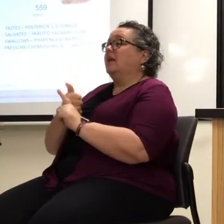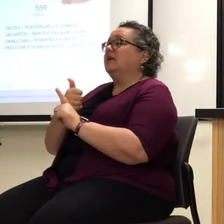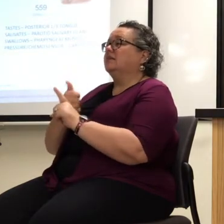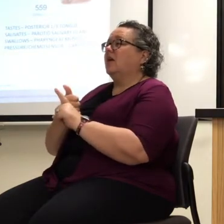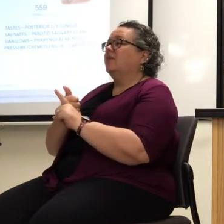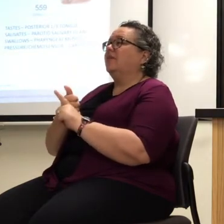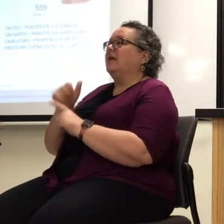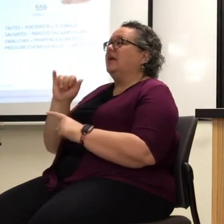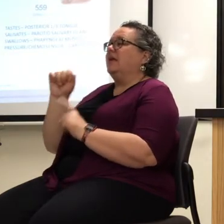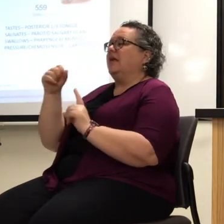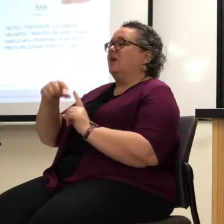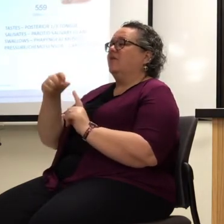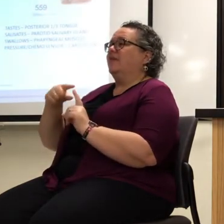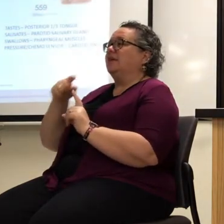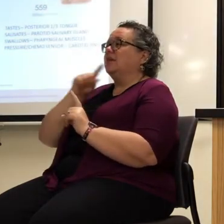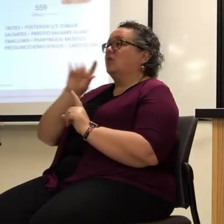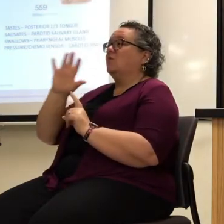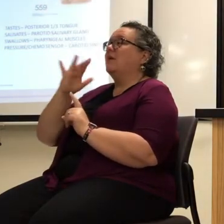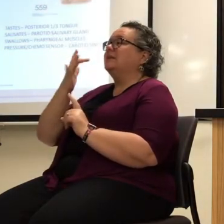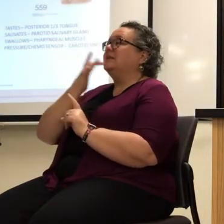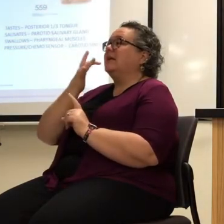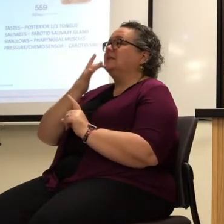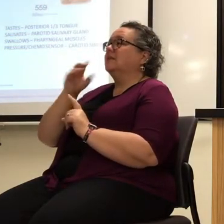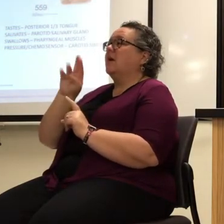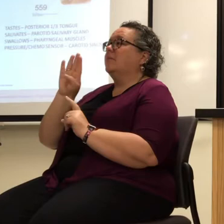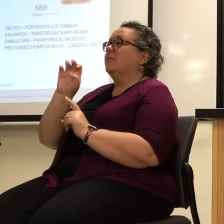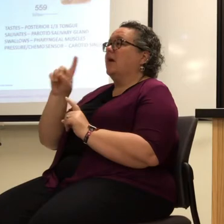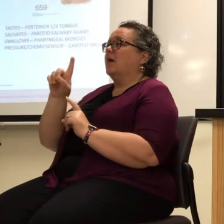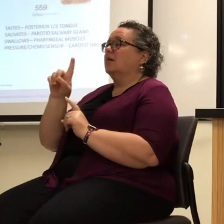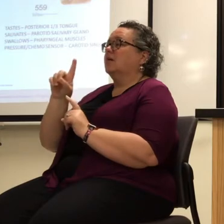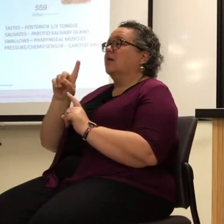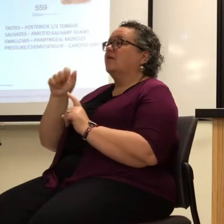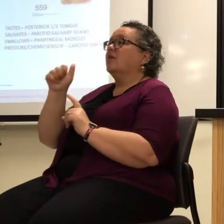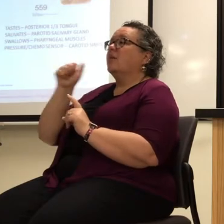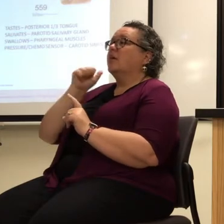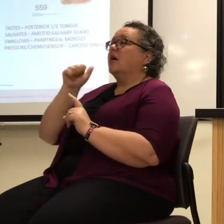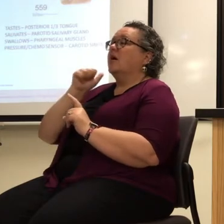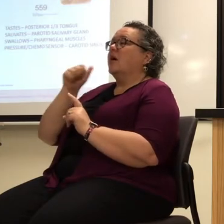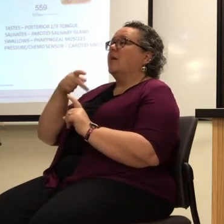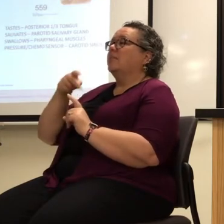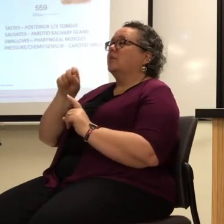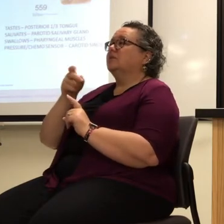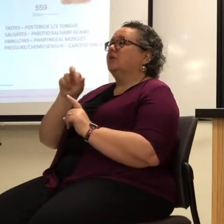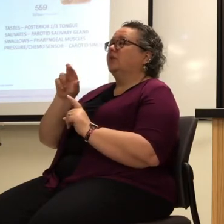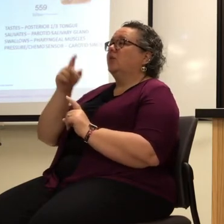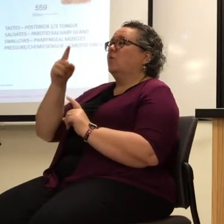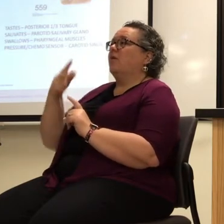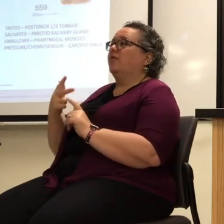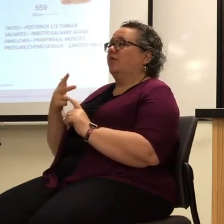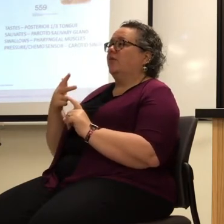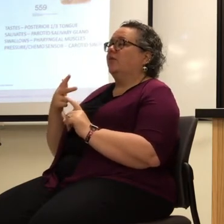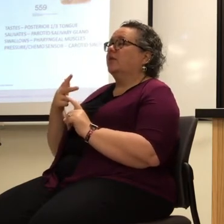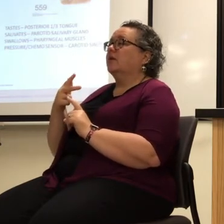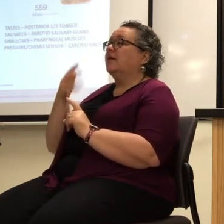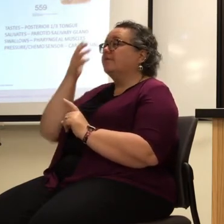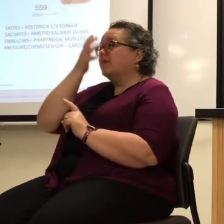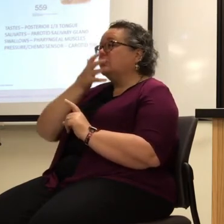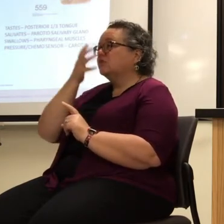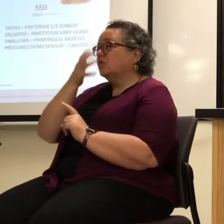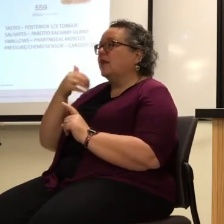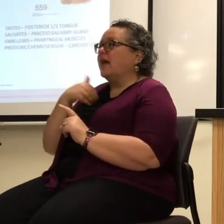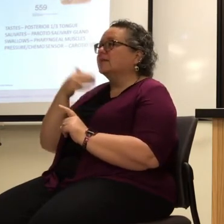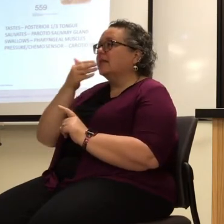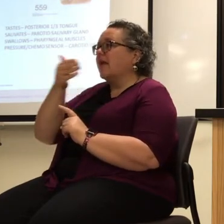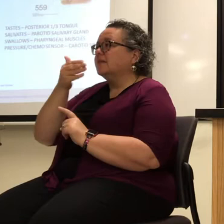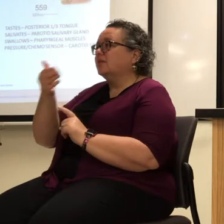It innervates the taste buds from posterior 1/3 of your tongue. The facial nerve gets the anterior 2/3, this